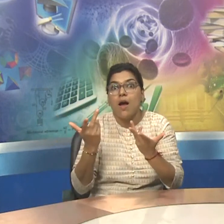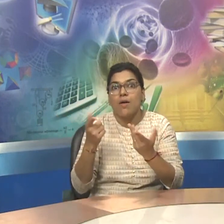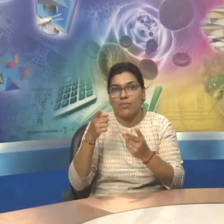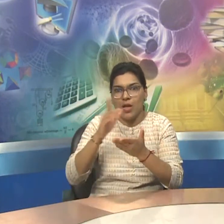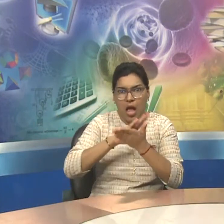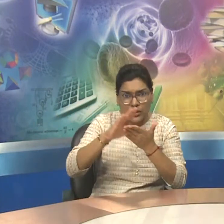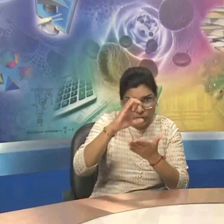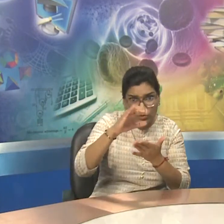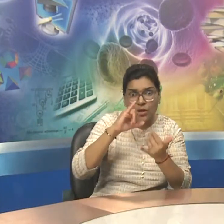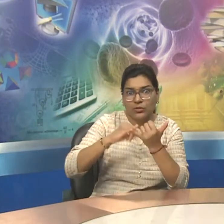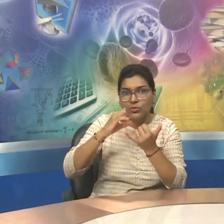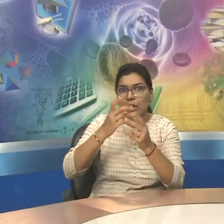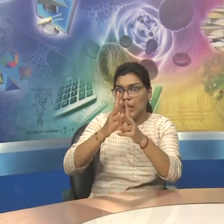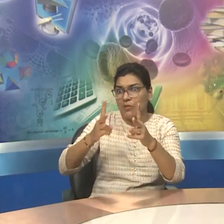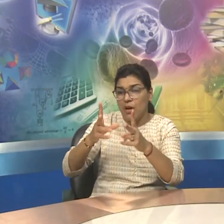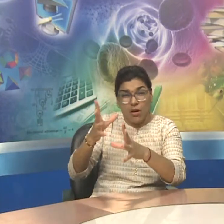actual formation